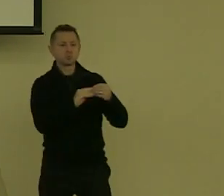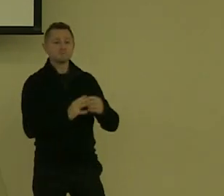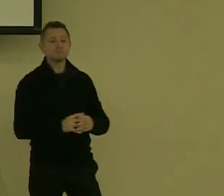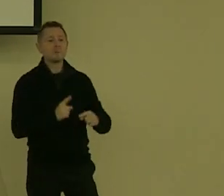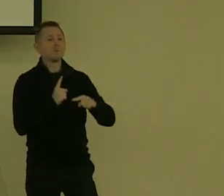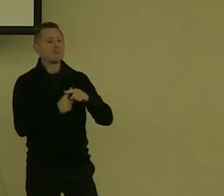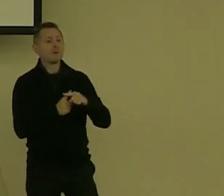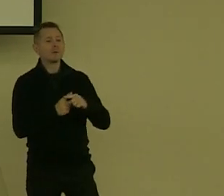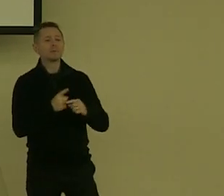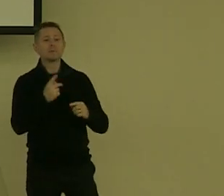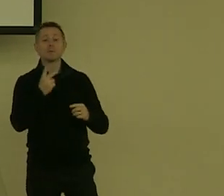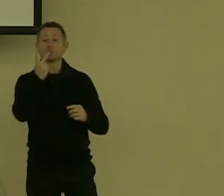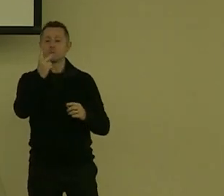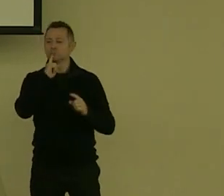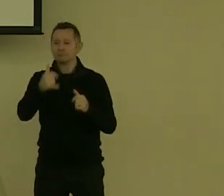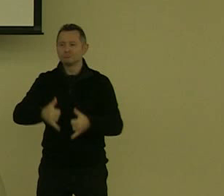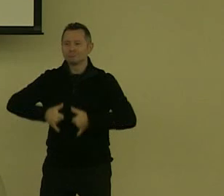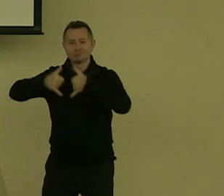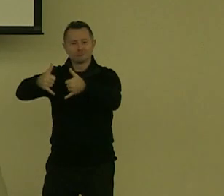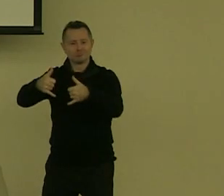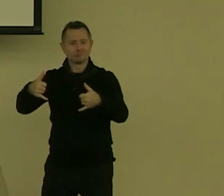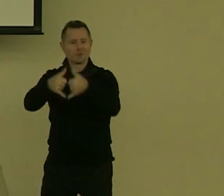prizes to none of you.